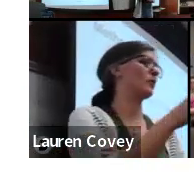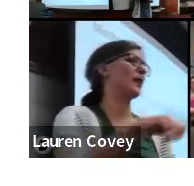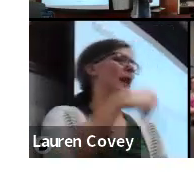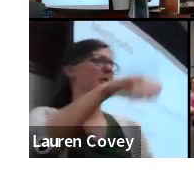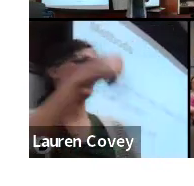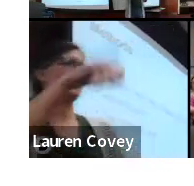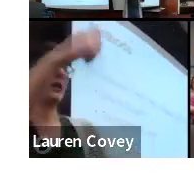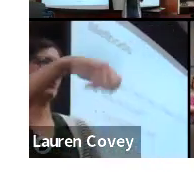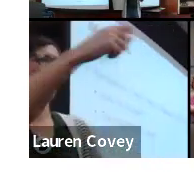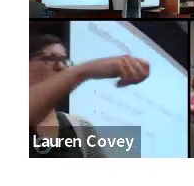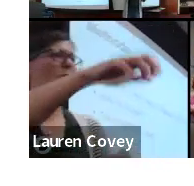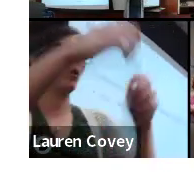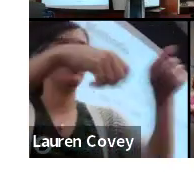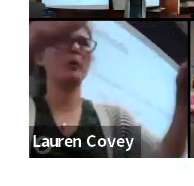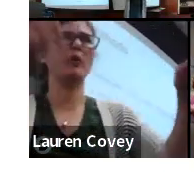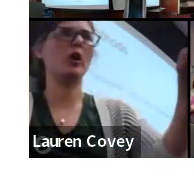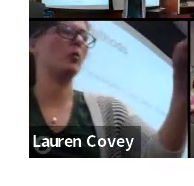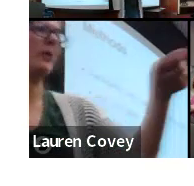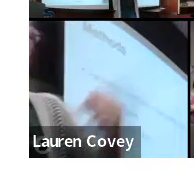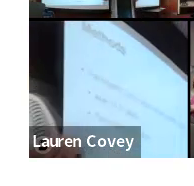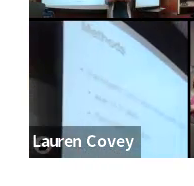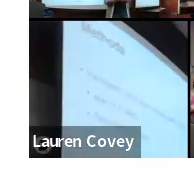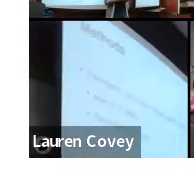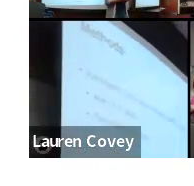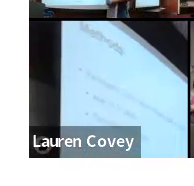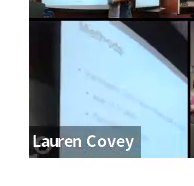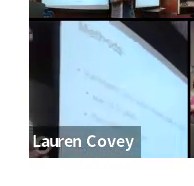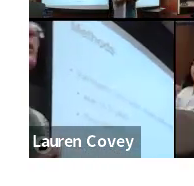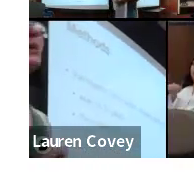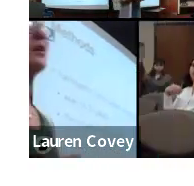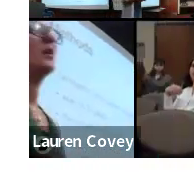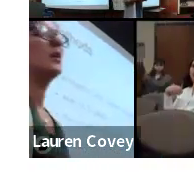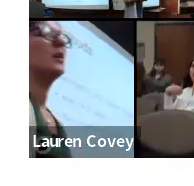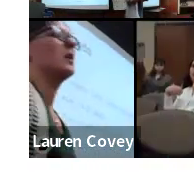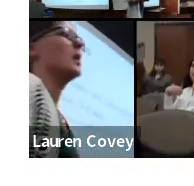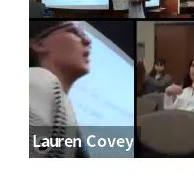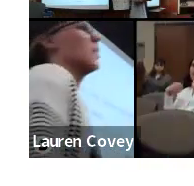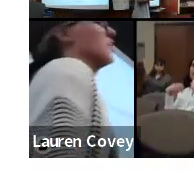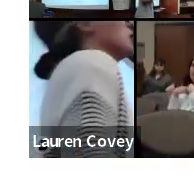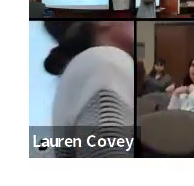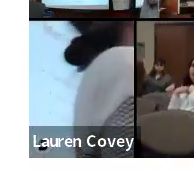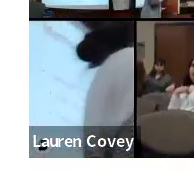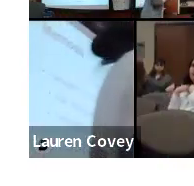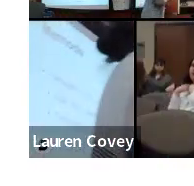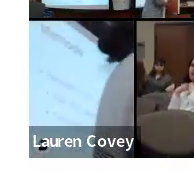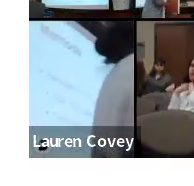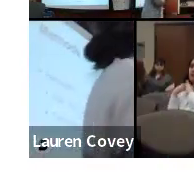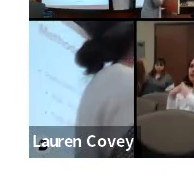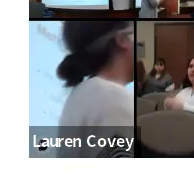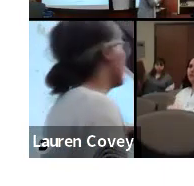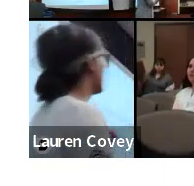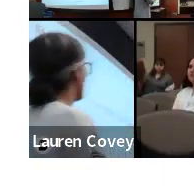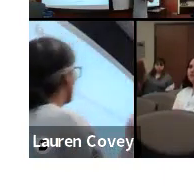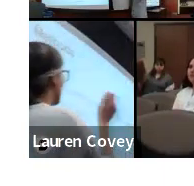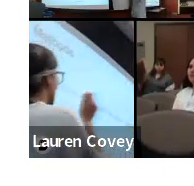over, right? So they keep saying the woman or the one woman or the other woman. Because they don't take the role, like they don't use the language in the same